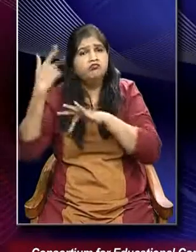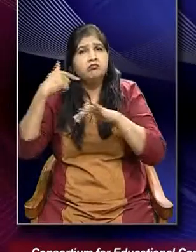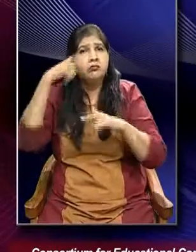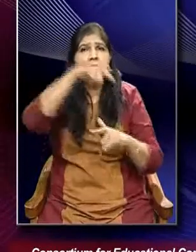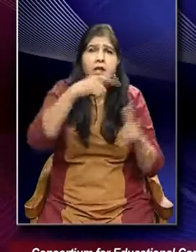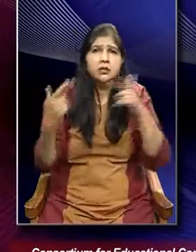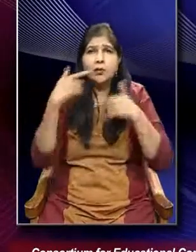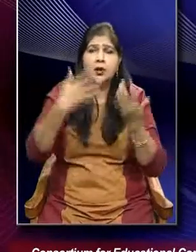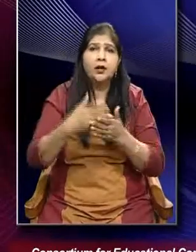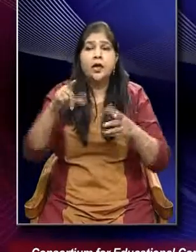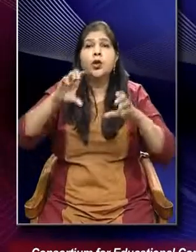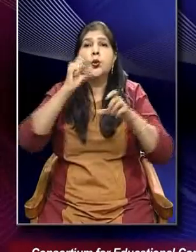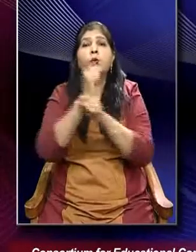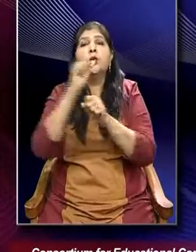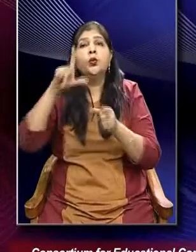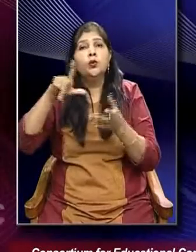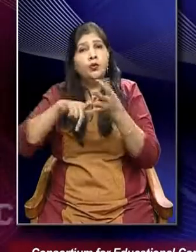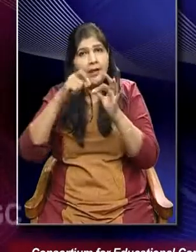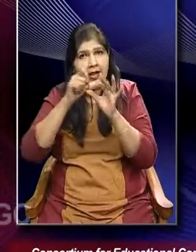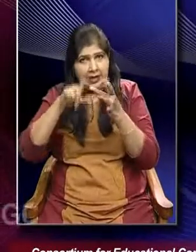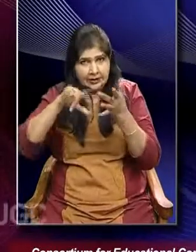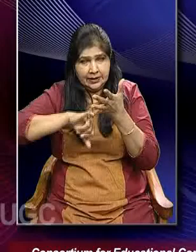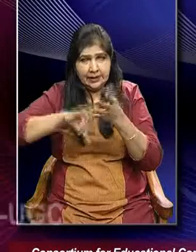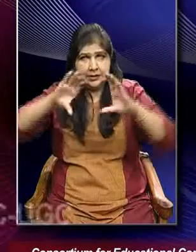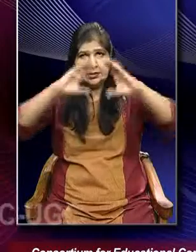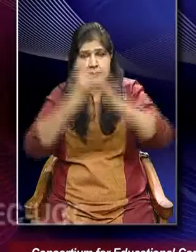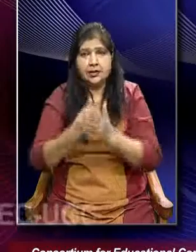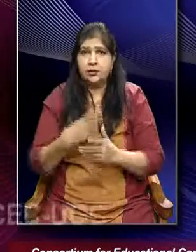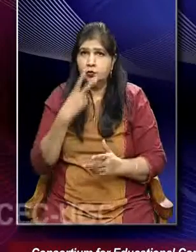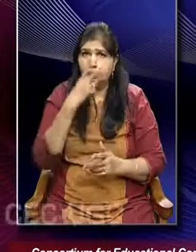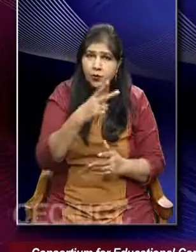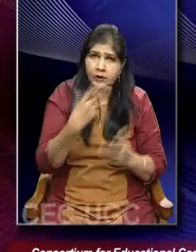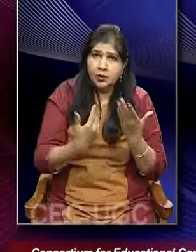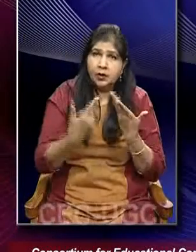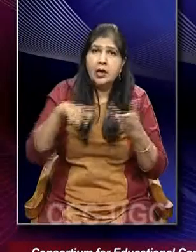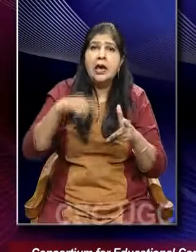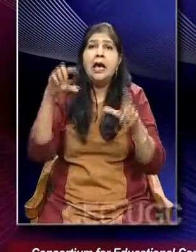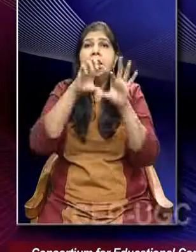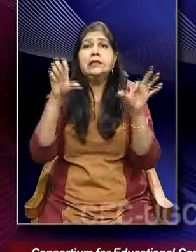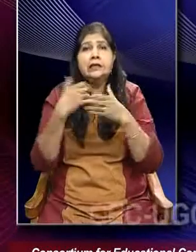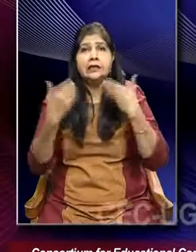that globalization is often viewed as an